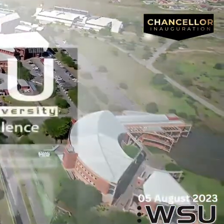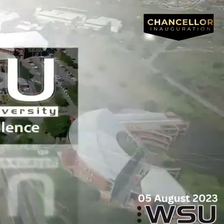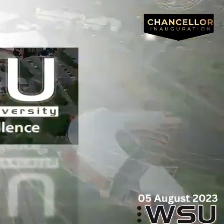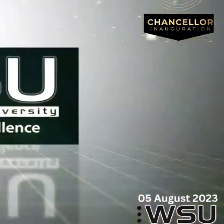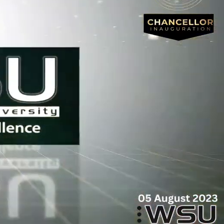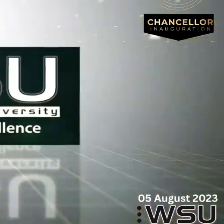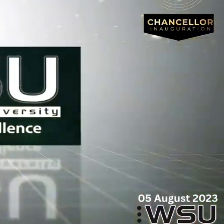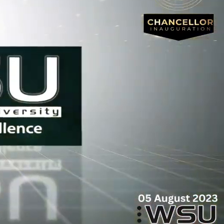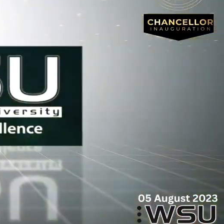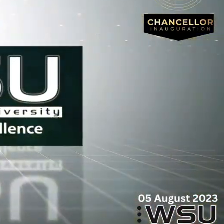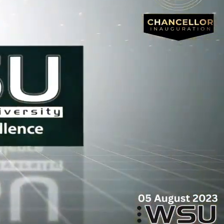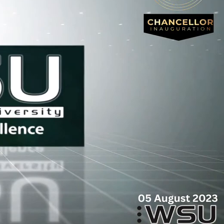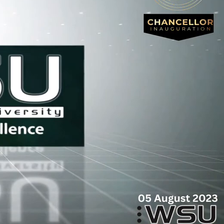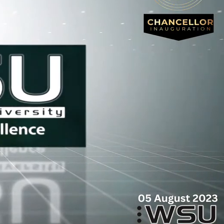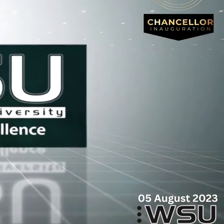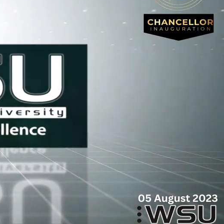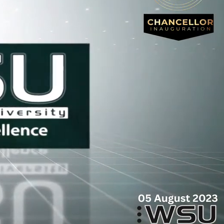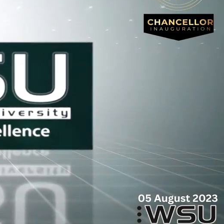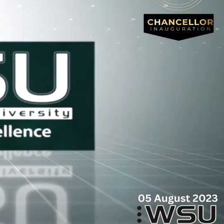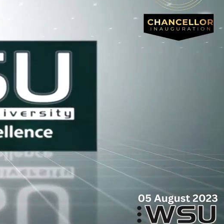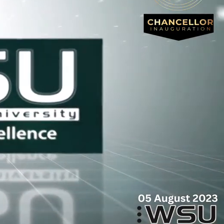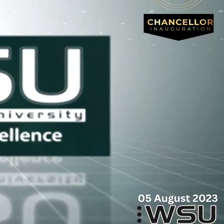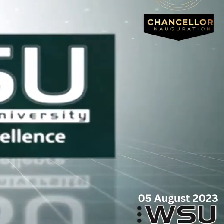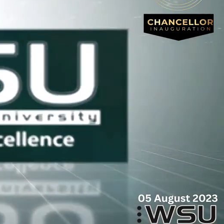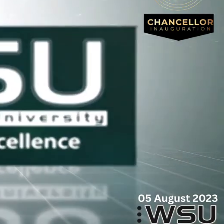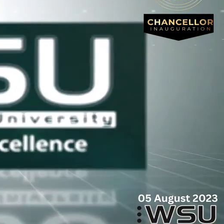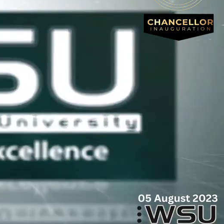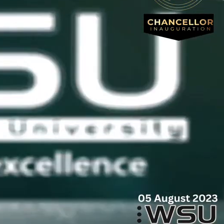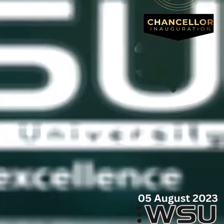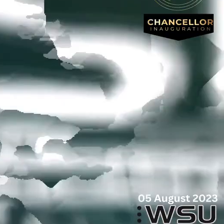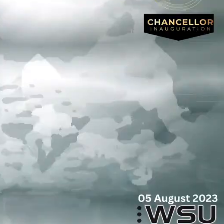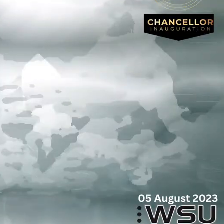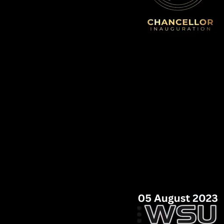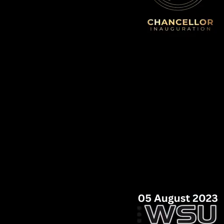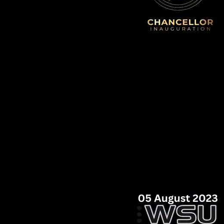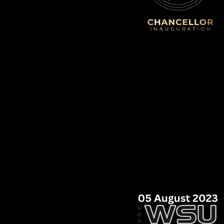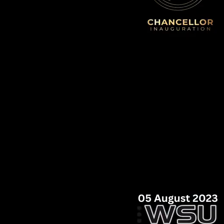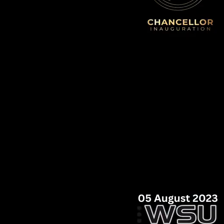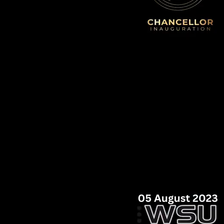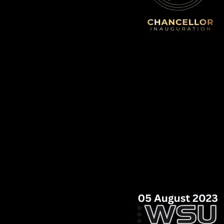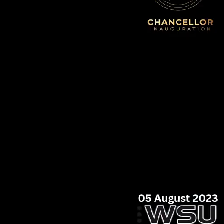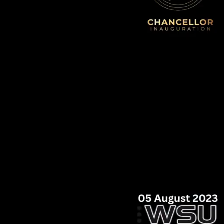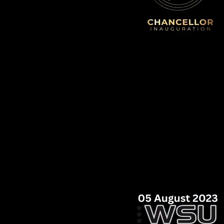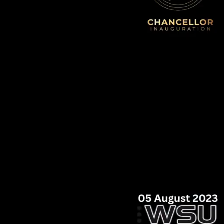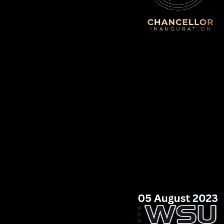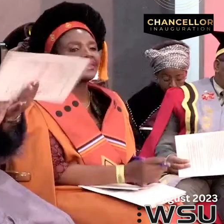Walter Sisulu University, a university in pursuit of excellence.